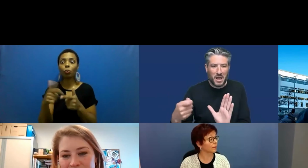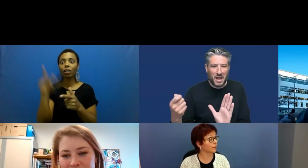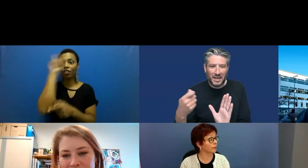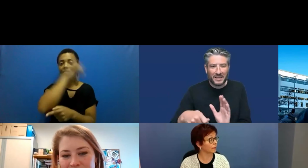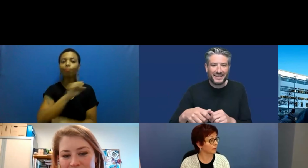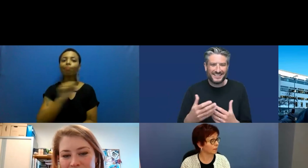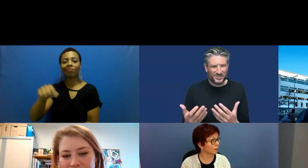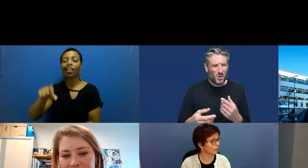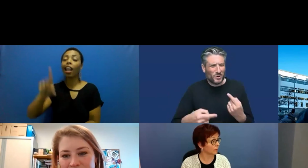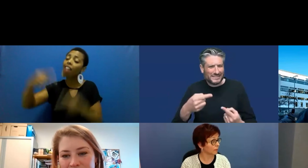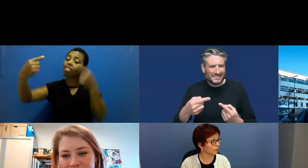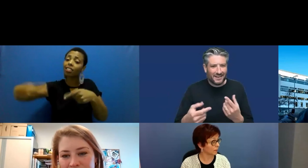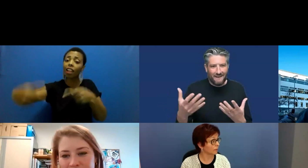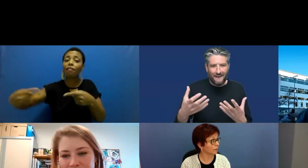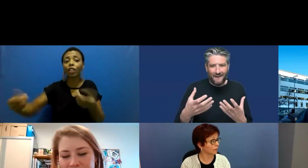there. Yeah,